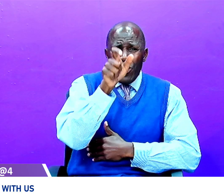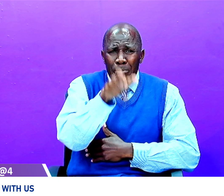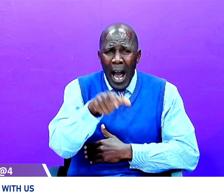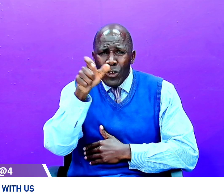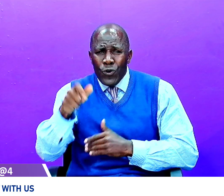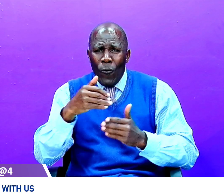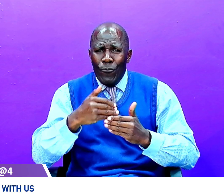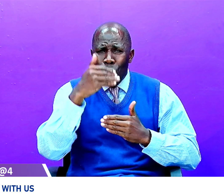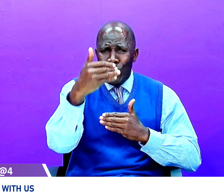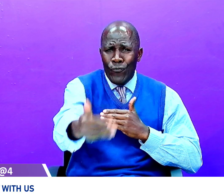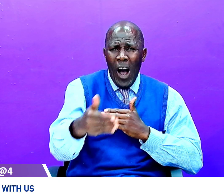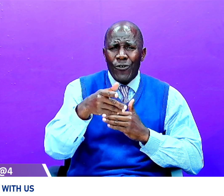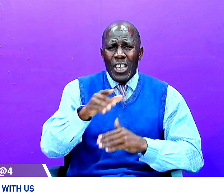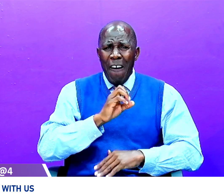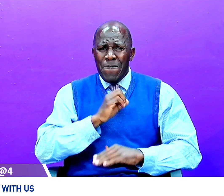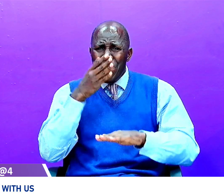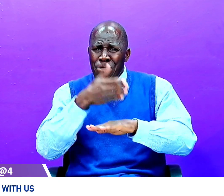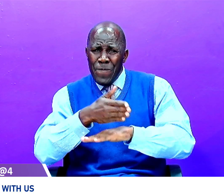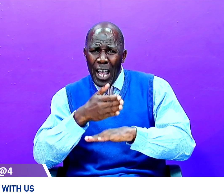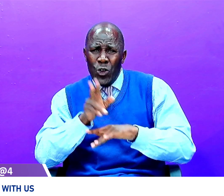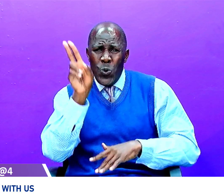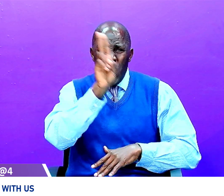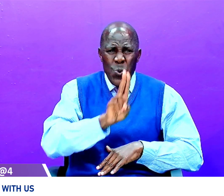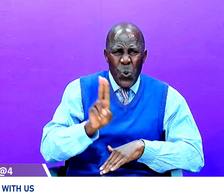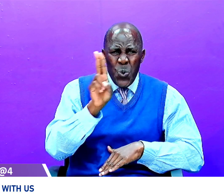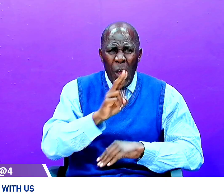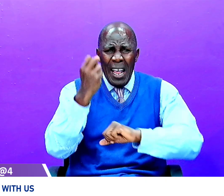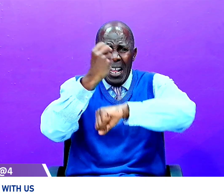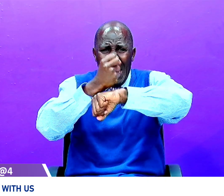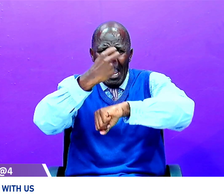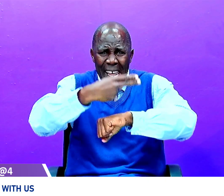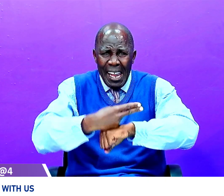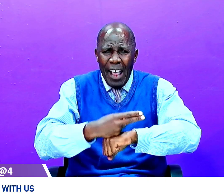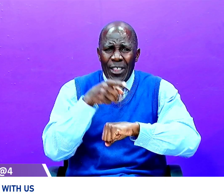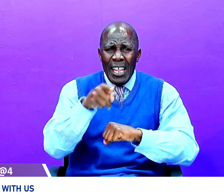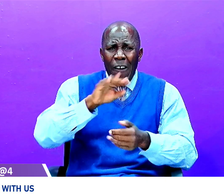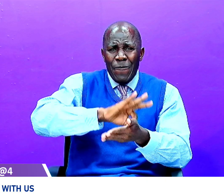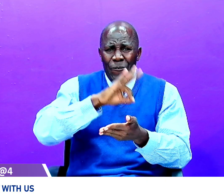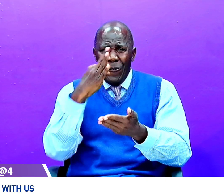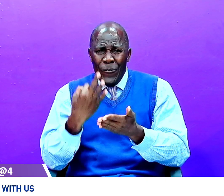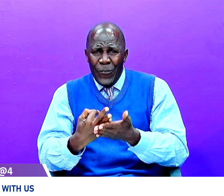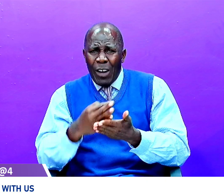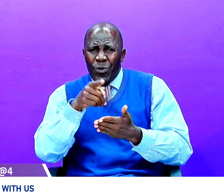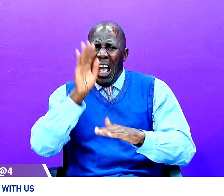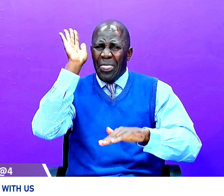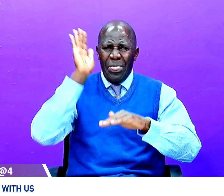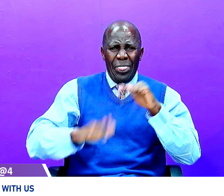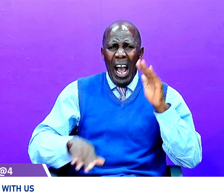prosecute individuals behind the fraudulent use of the Social Health Authority funds rather